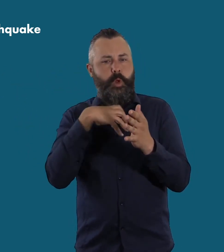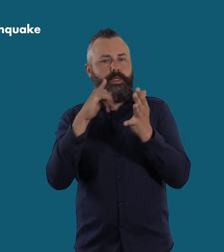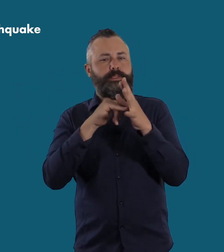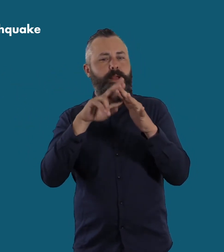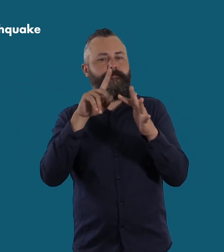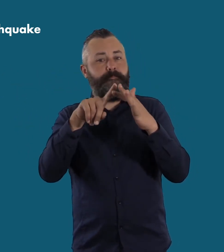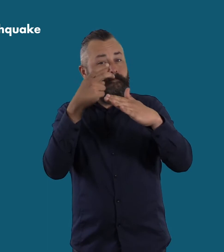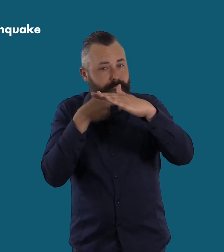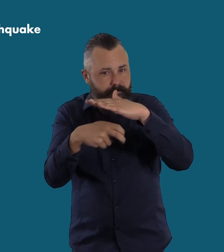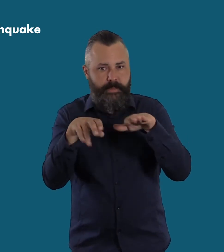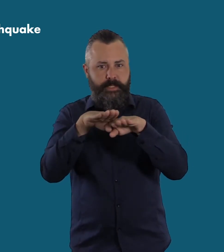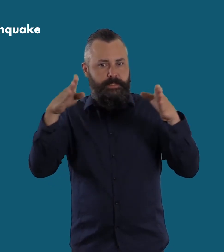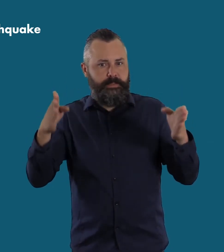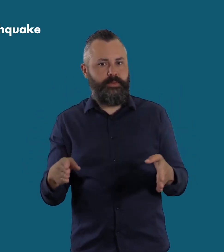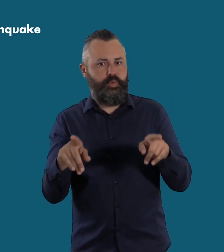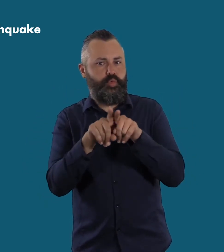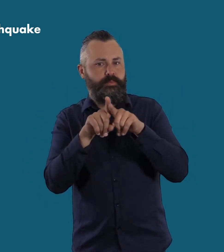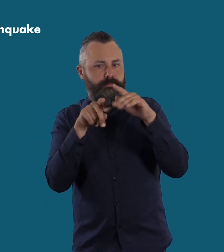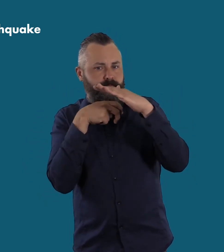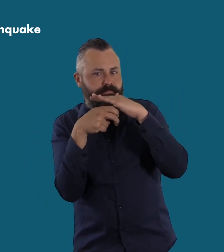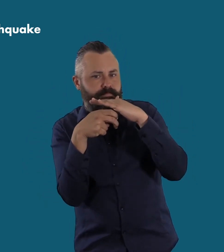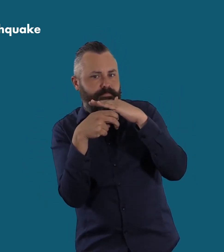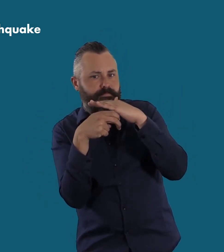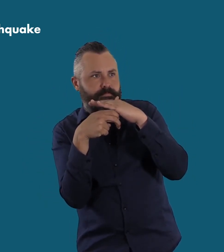Get under a desk or table to stay safe.